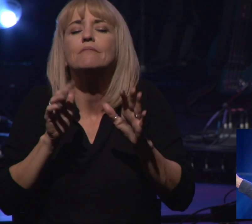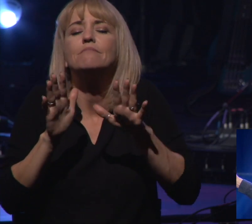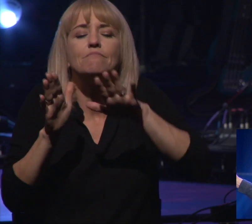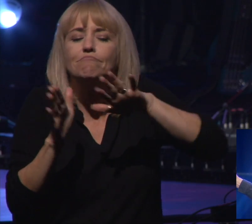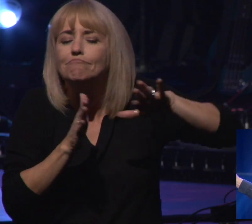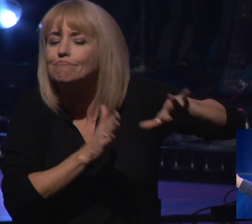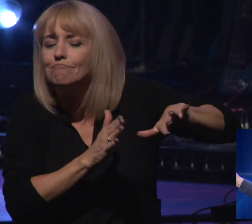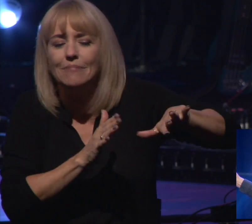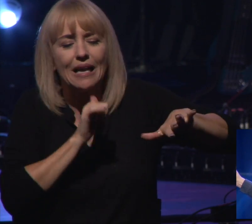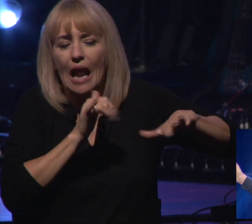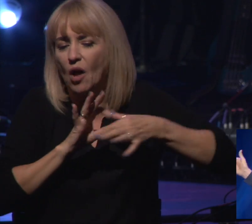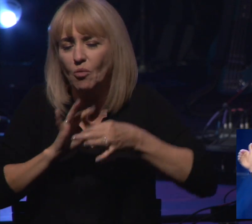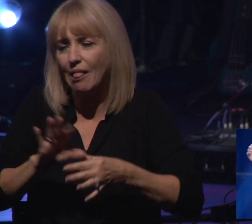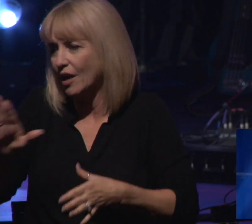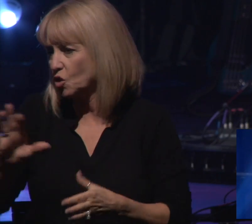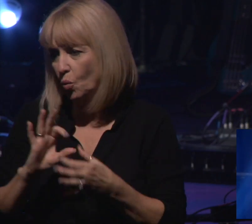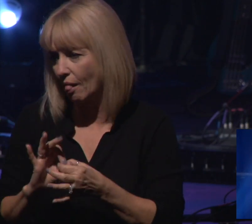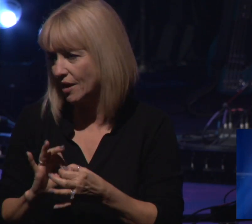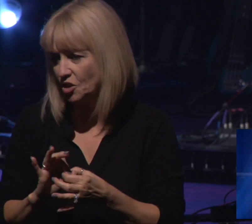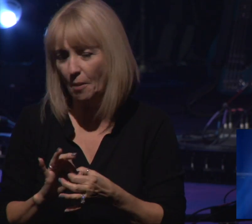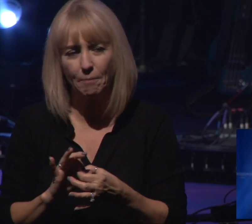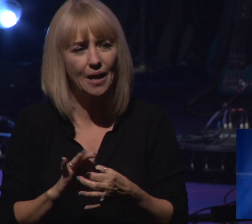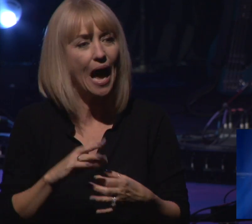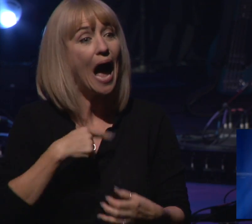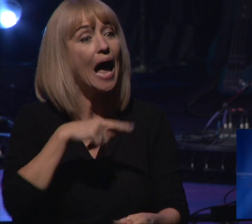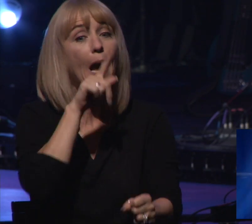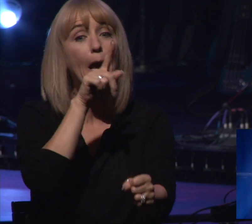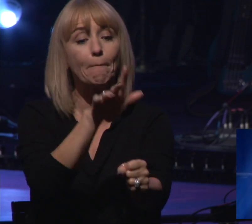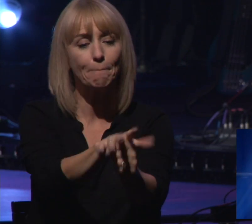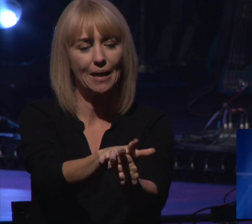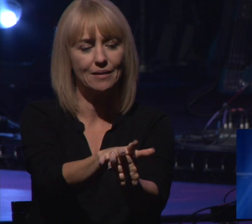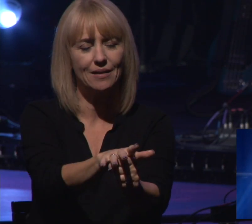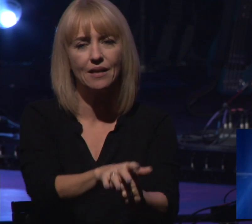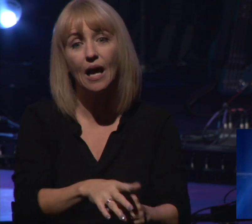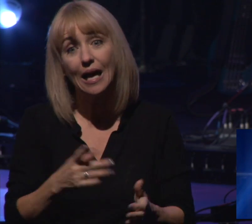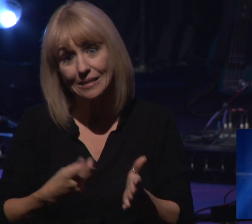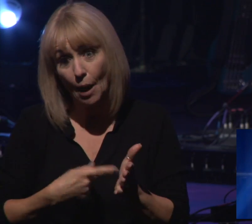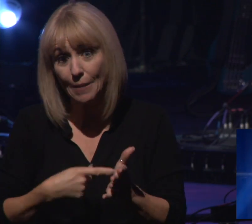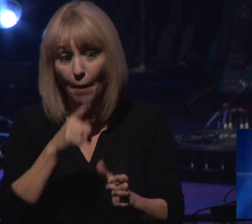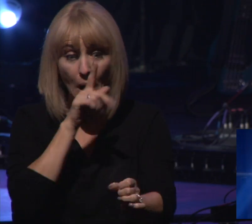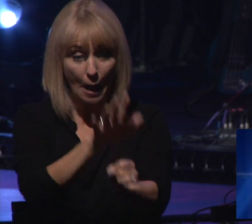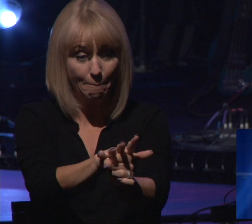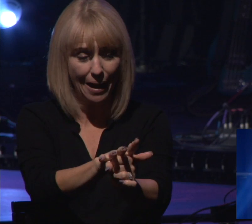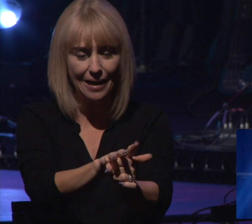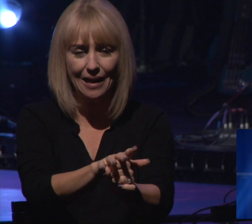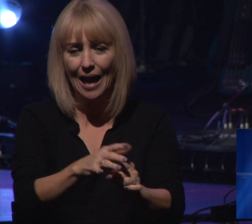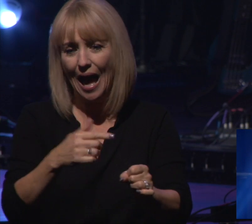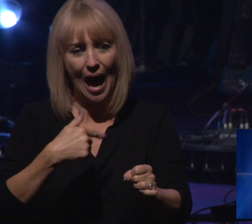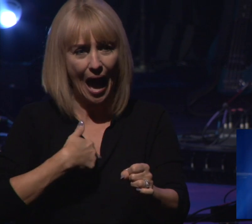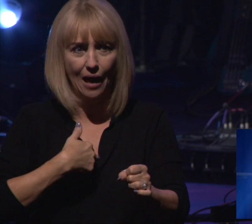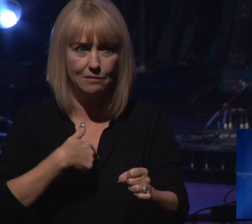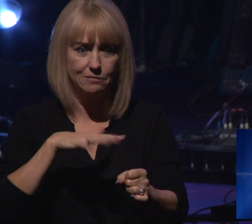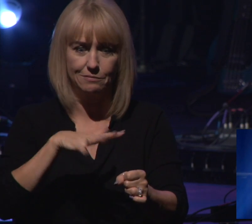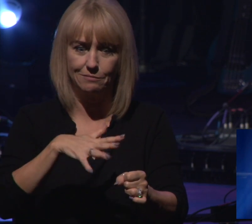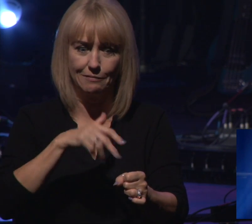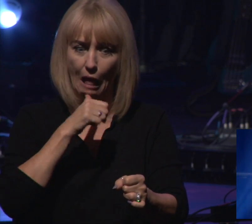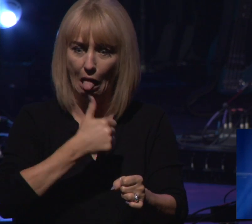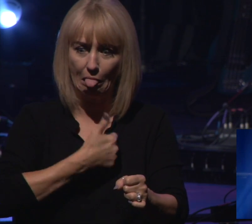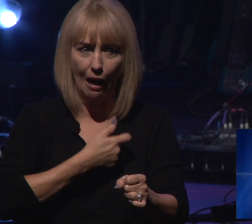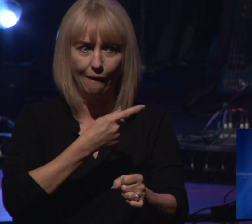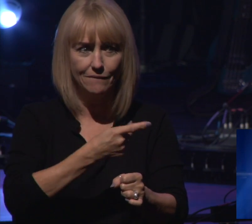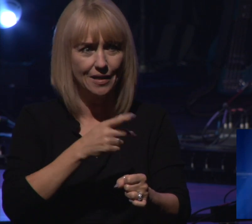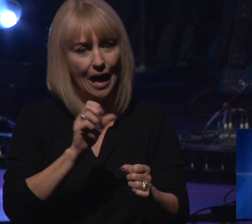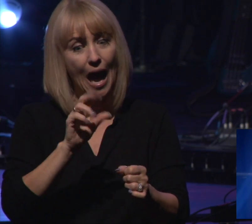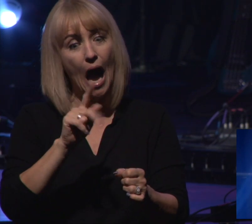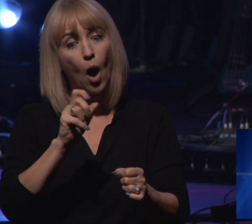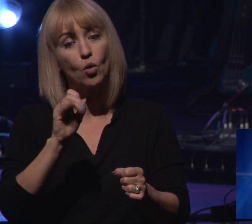anymore. Now saying, I'm committed to you, I'm solid, and sure, you're going to fall out of love relationship, but that doesn't matter because